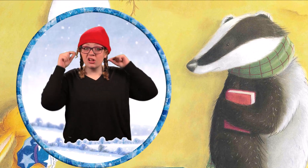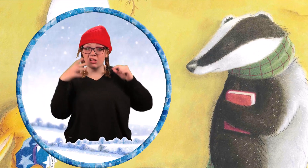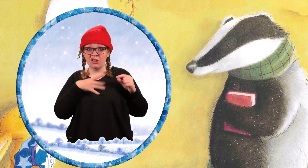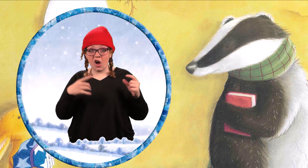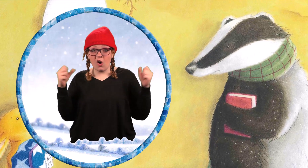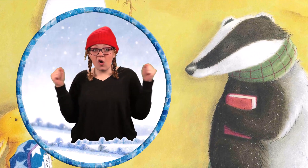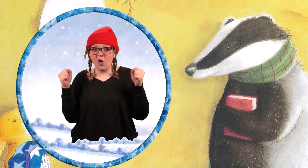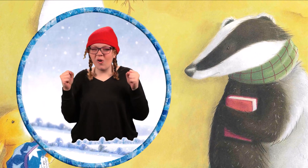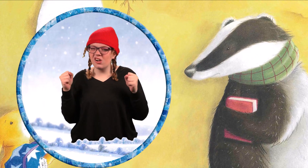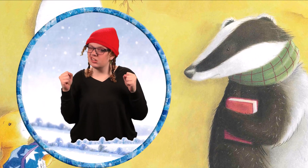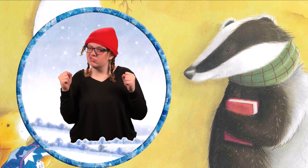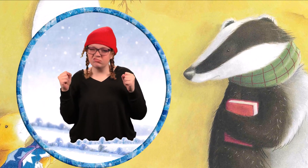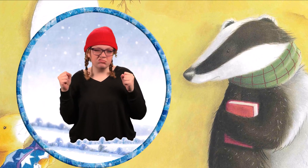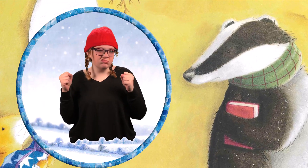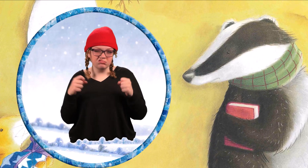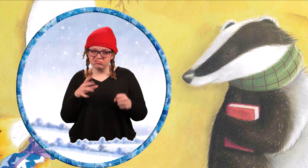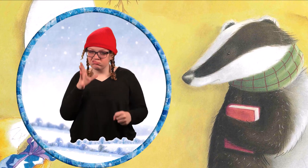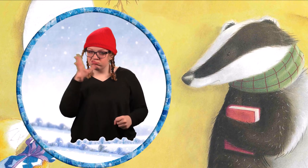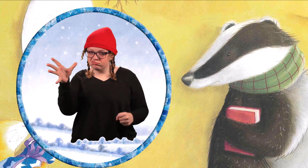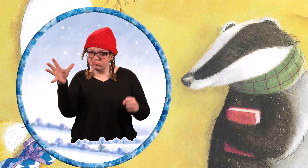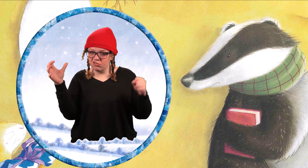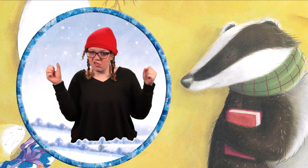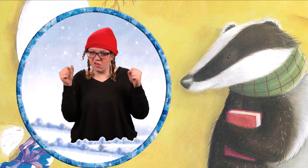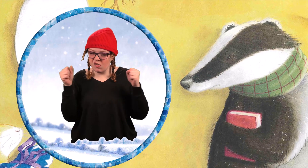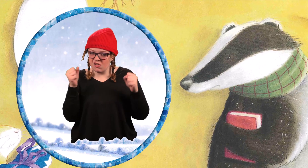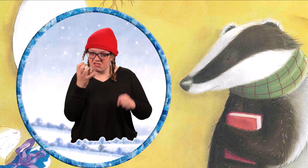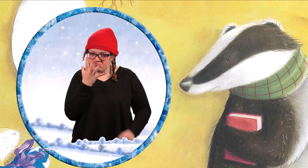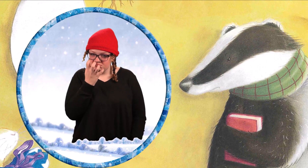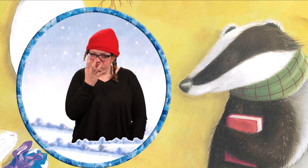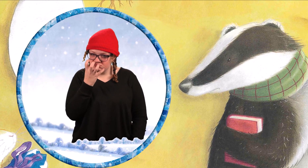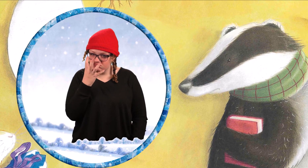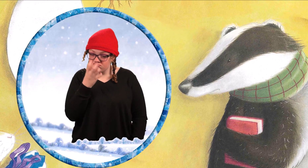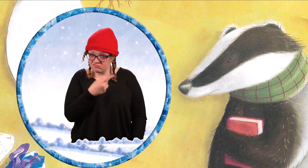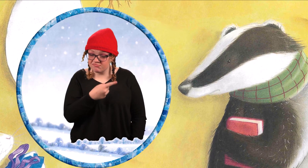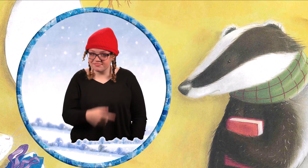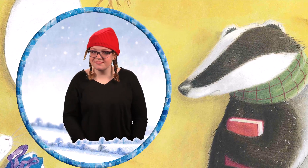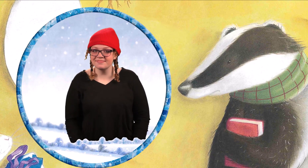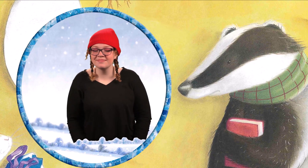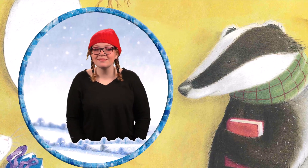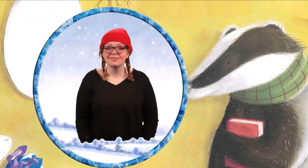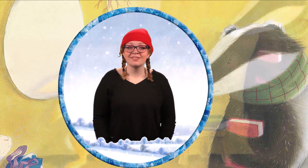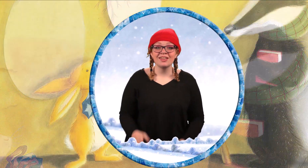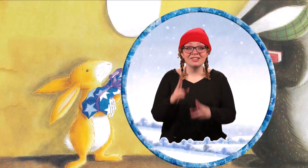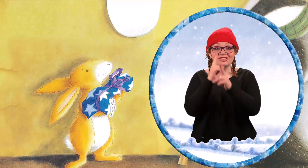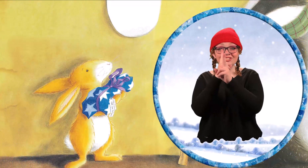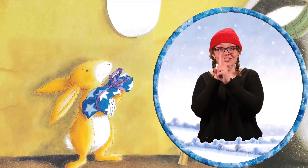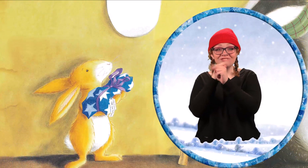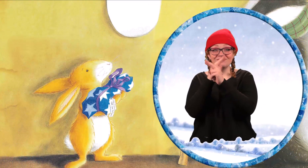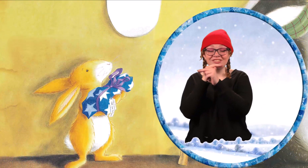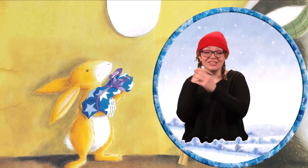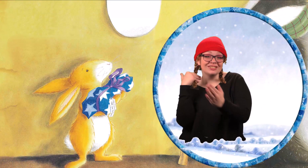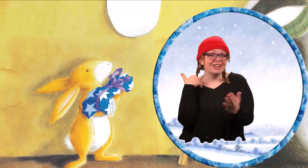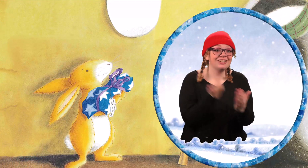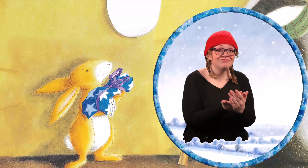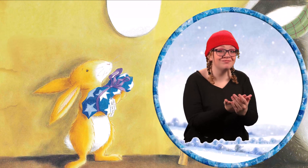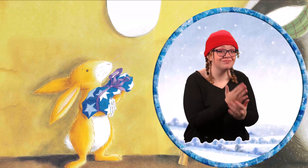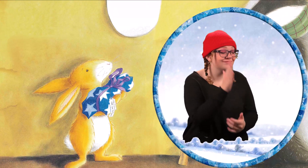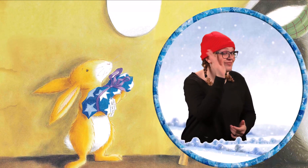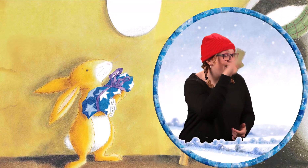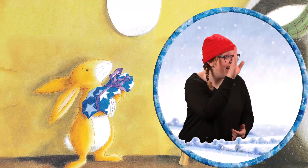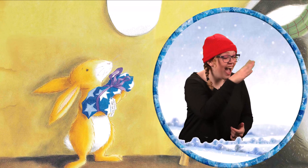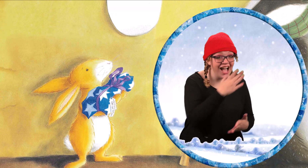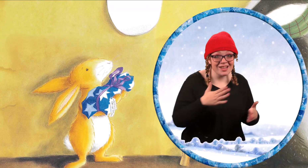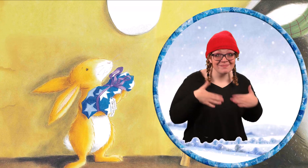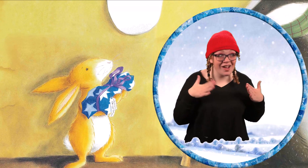The cold weather made Badger very grumpy.